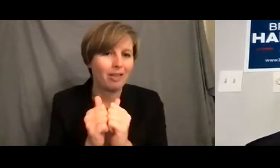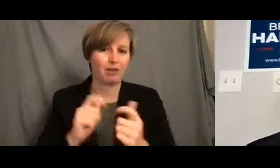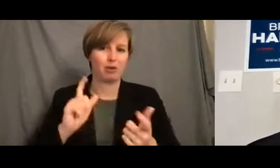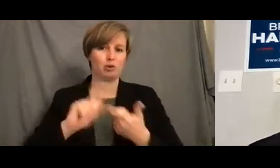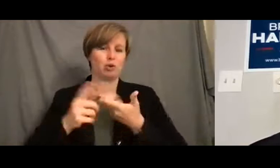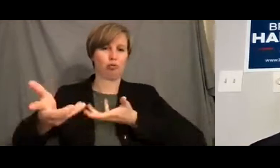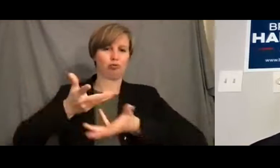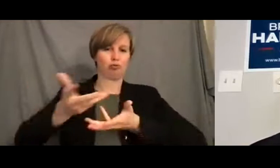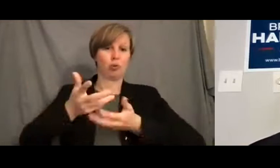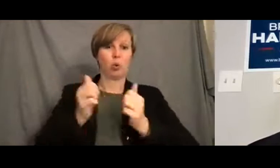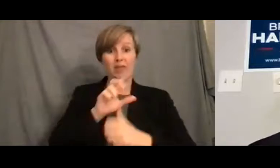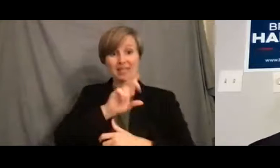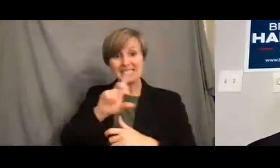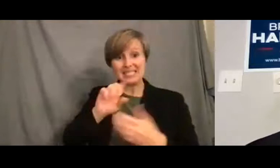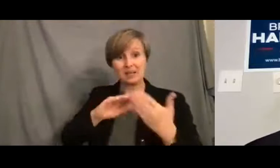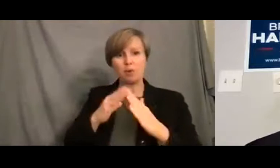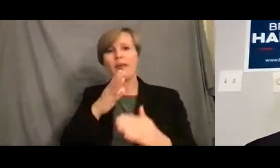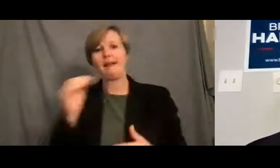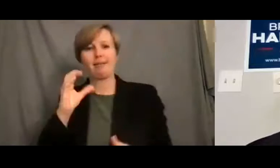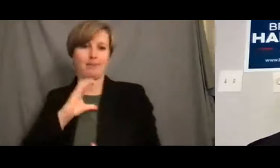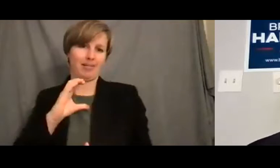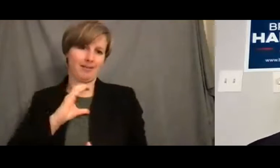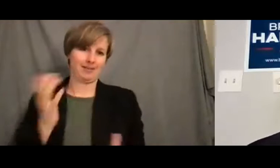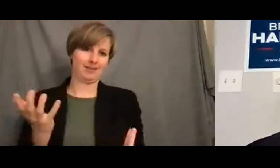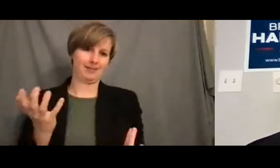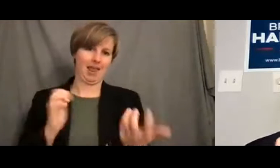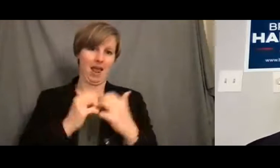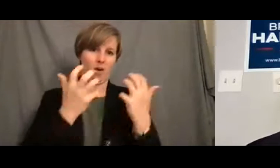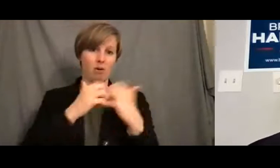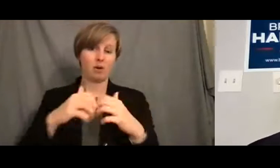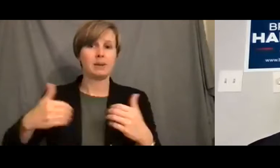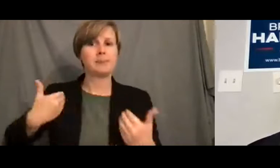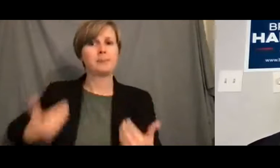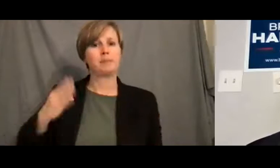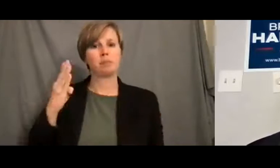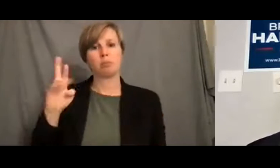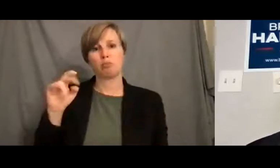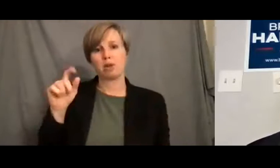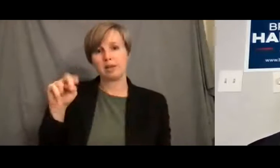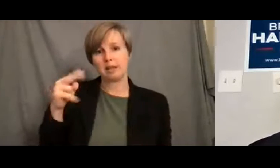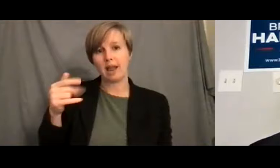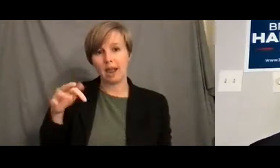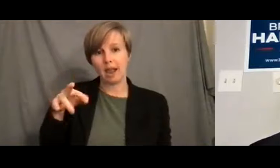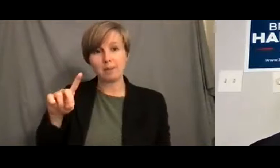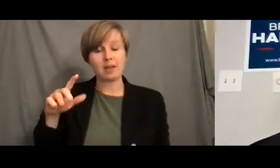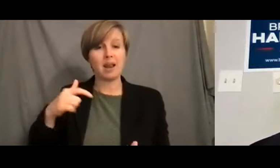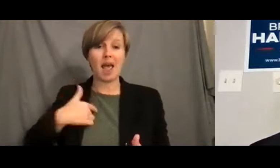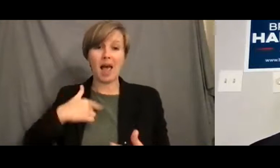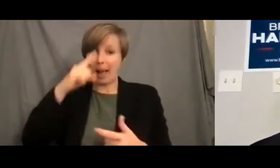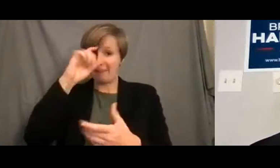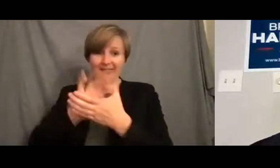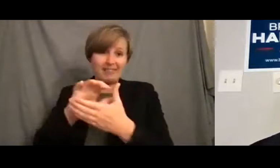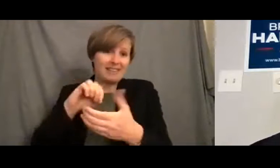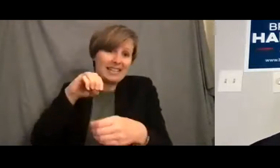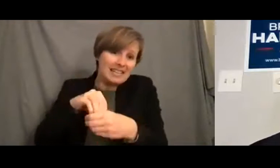DD community and law enforcement. So I'm Brenton Hammond, and I'm running because I believe in solutions. I believe